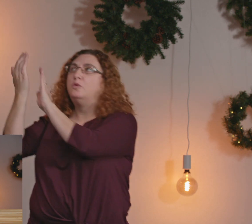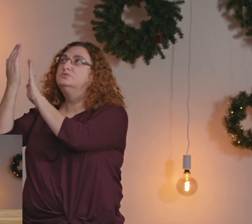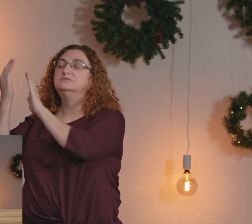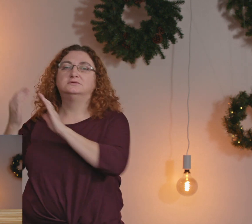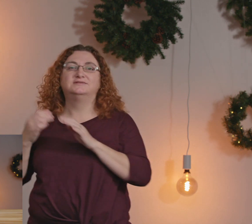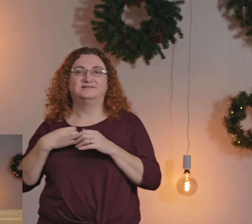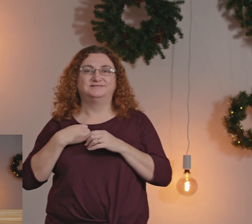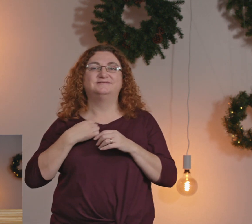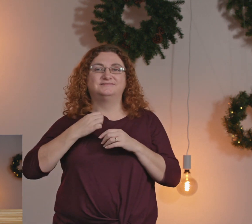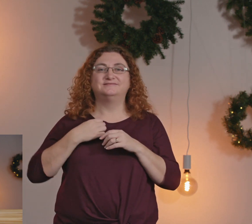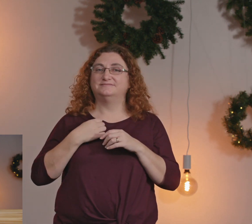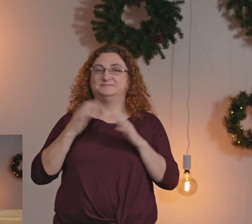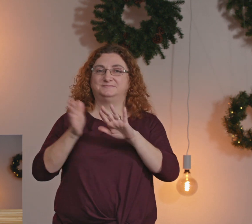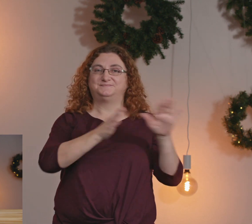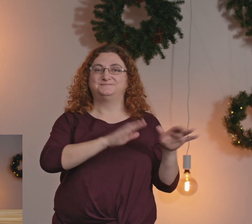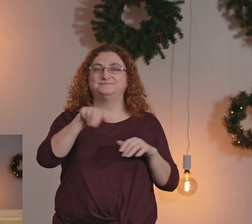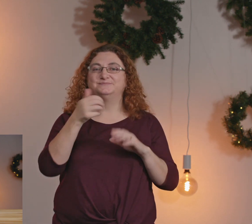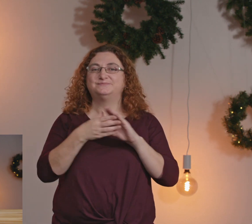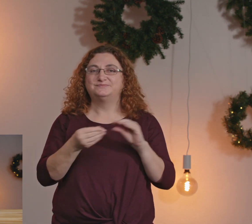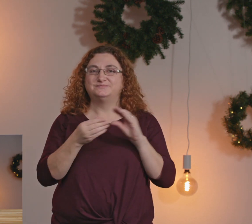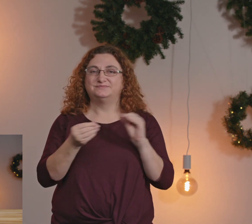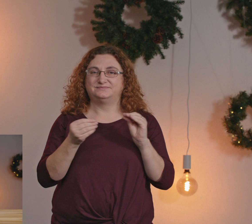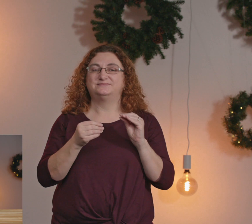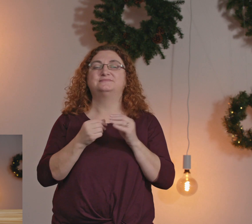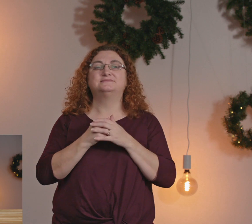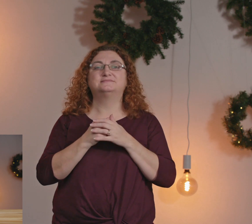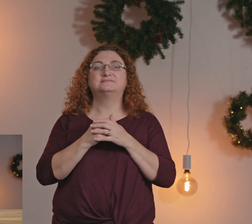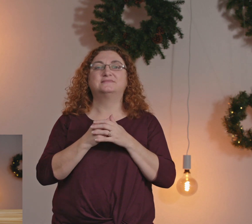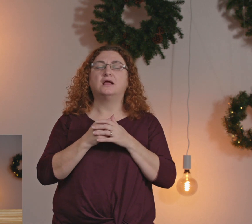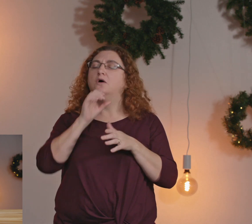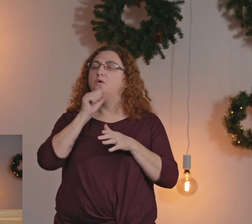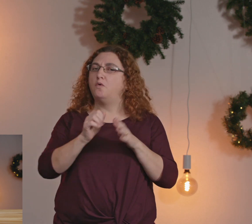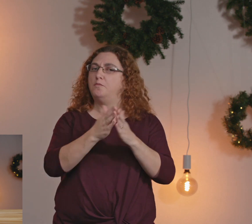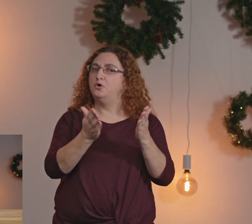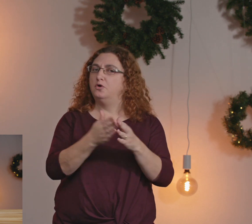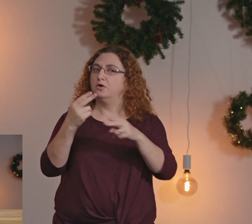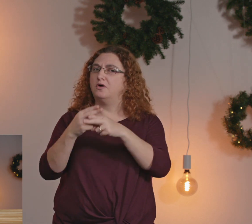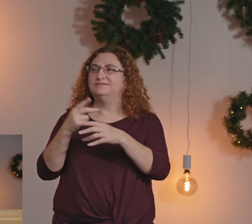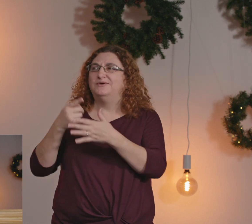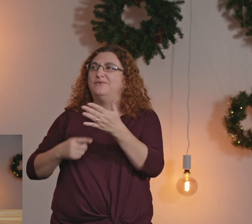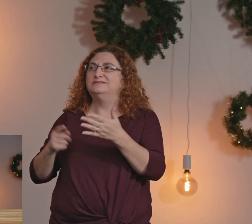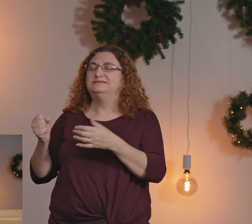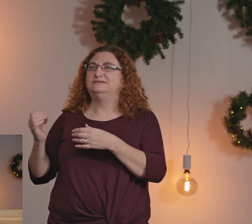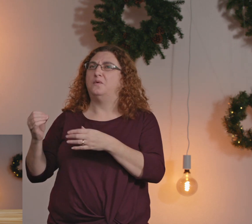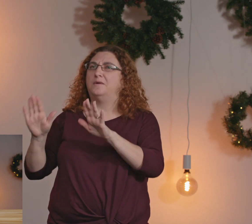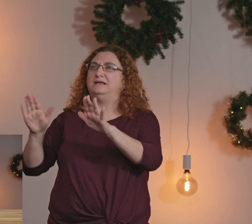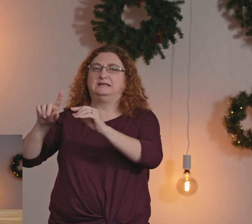There is a little story in a book called What's So Amazing About Grace. It's an old book from the, I think it's 1990s